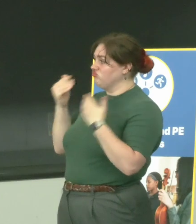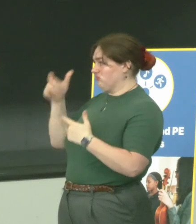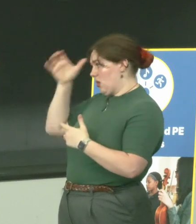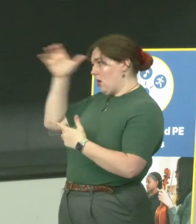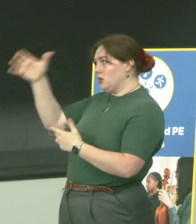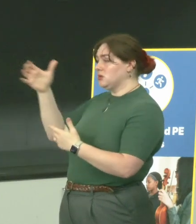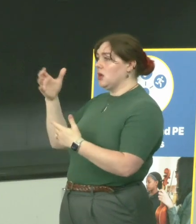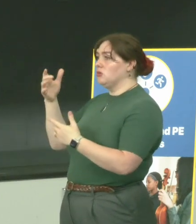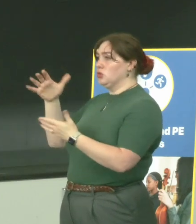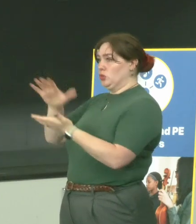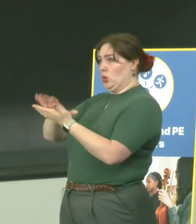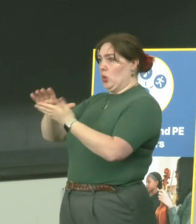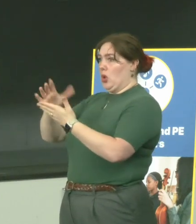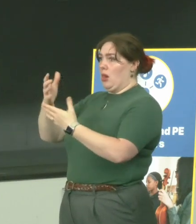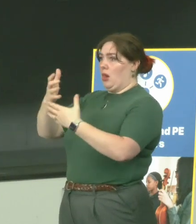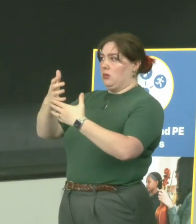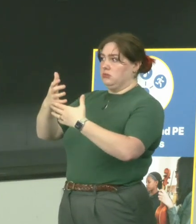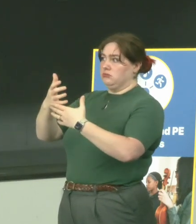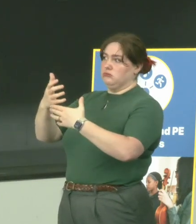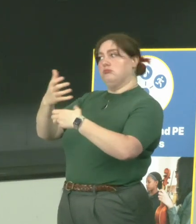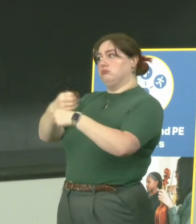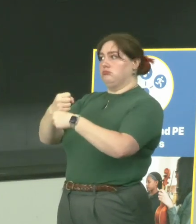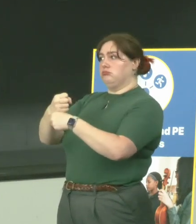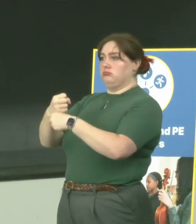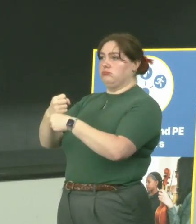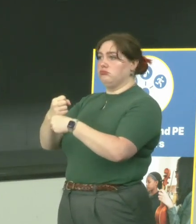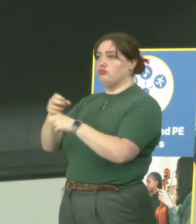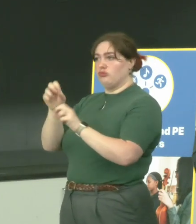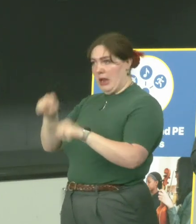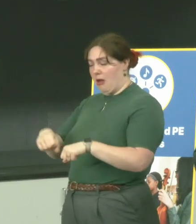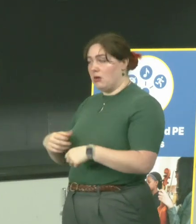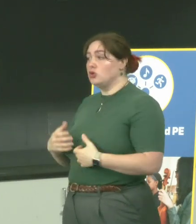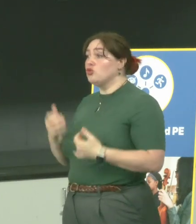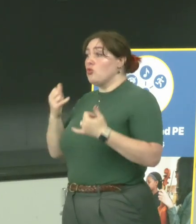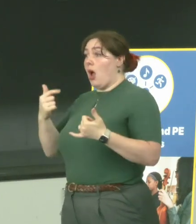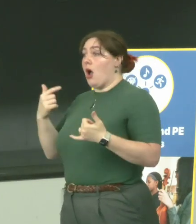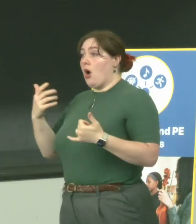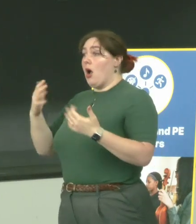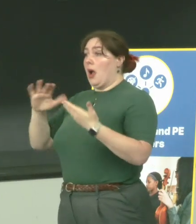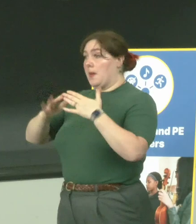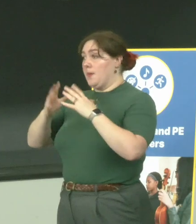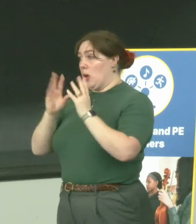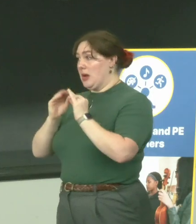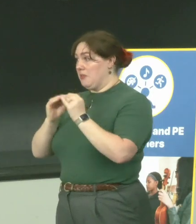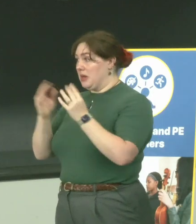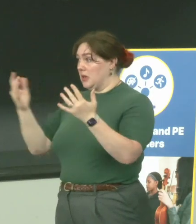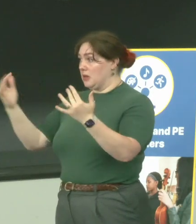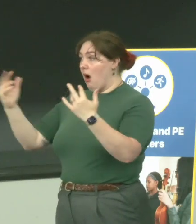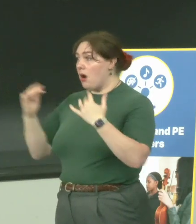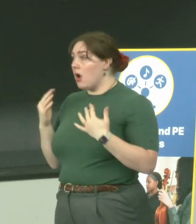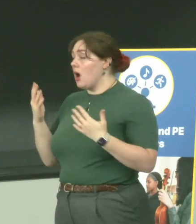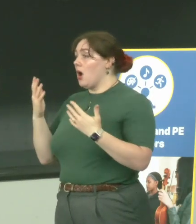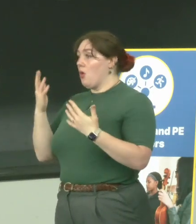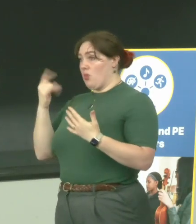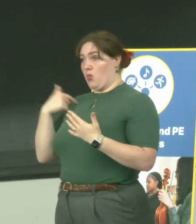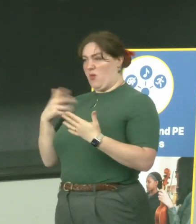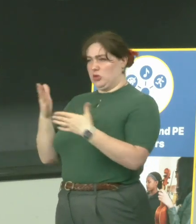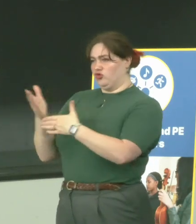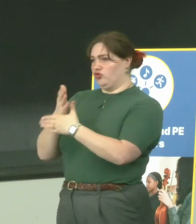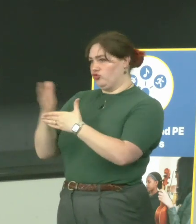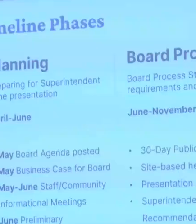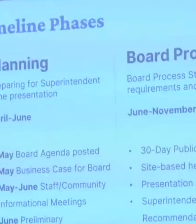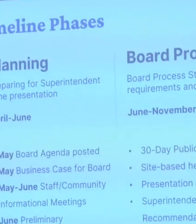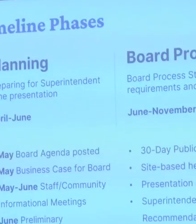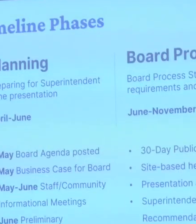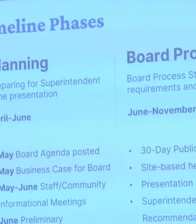of school consolidation. Now we're having the community meetings right now to share information with you all around that